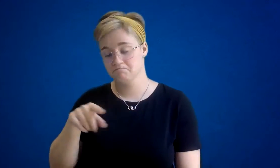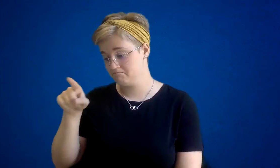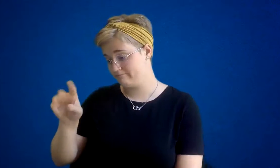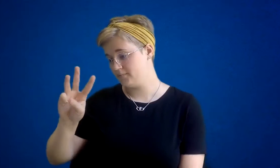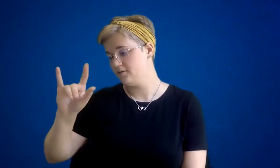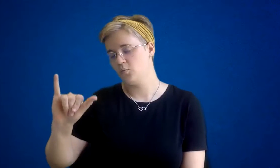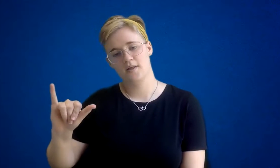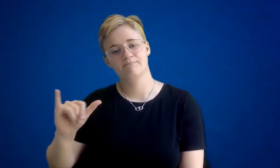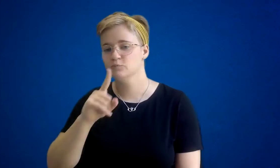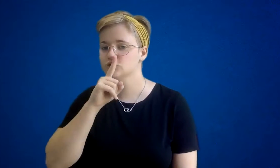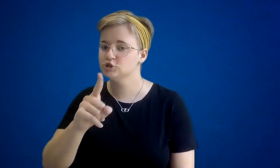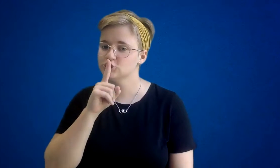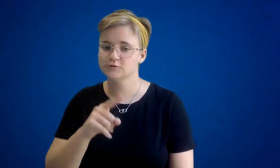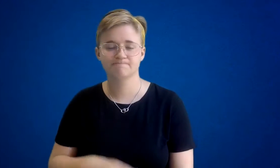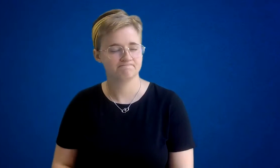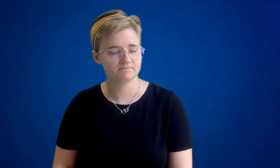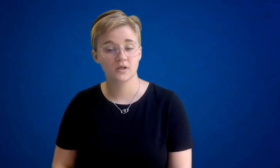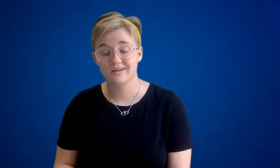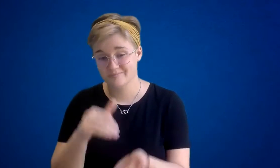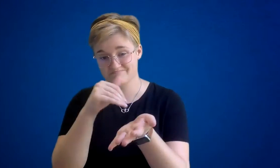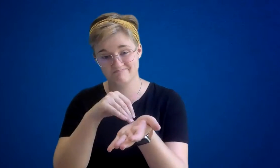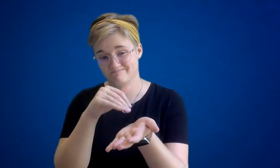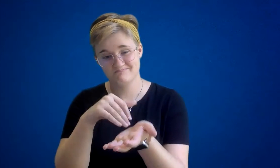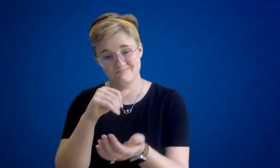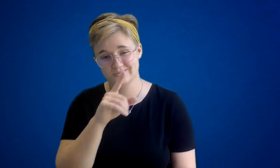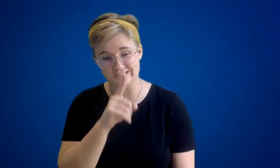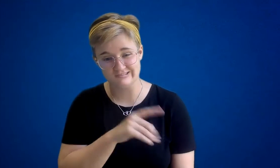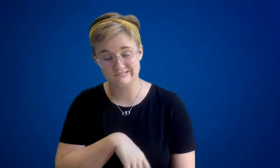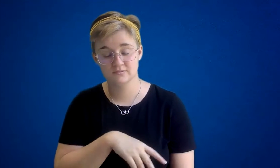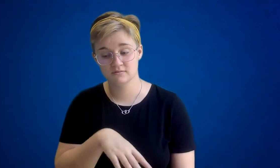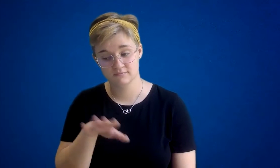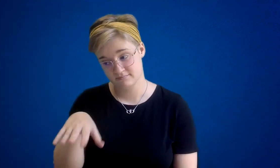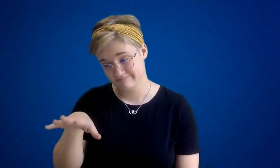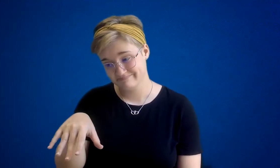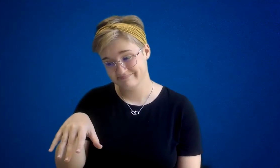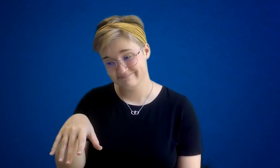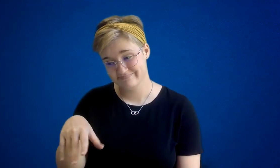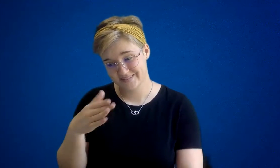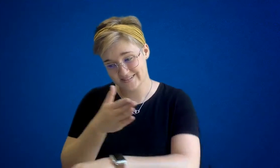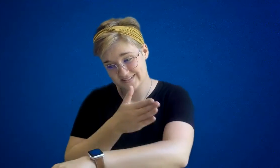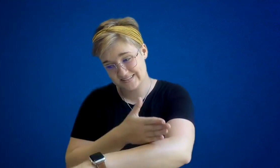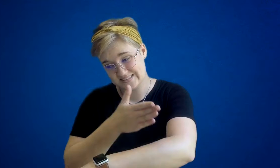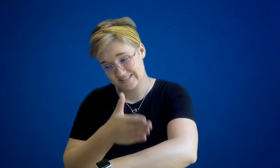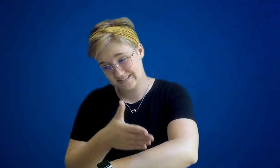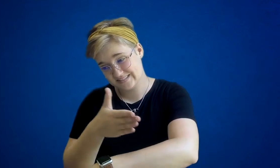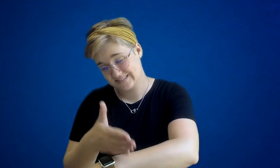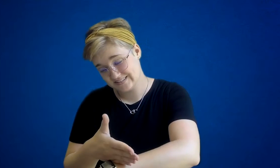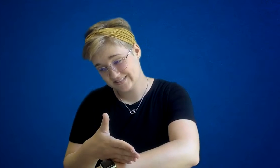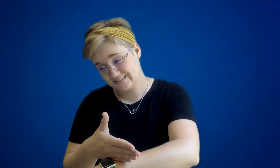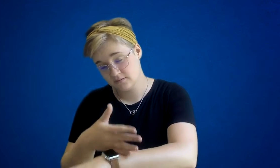But Doc Smith wasn't. "He's getting worse," she said 3 weeks later. "It's best to face